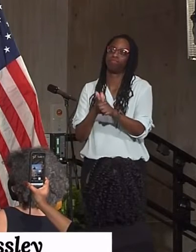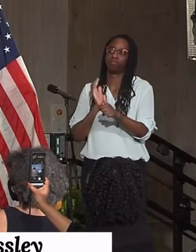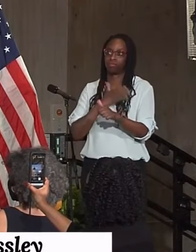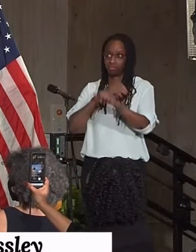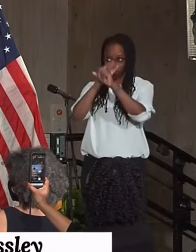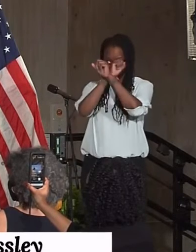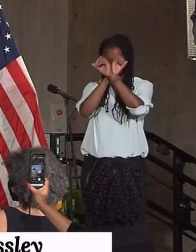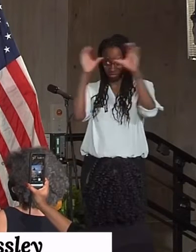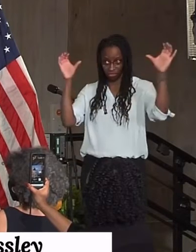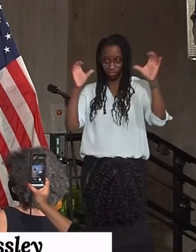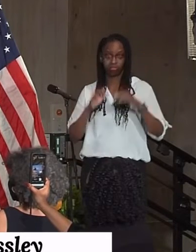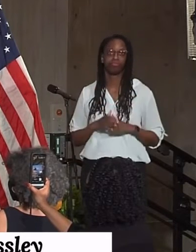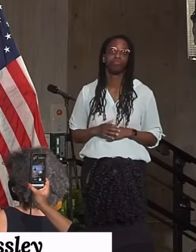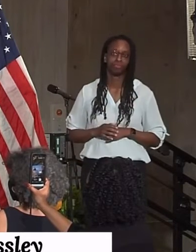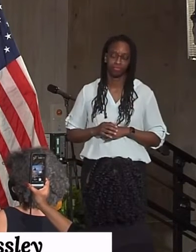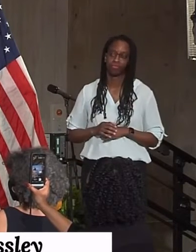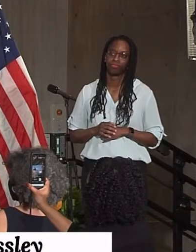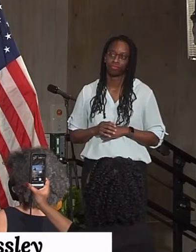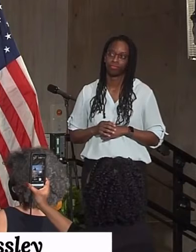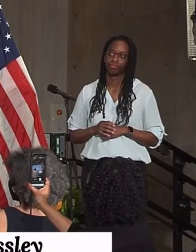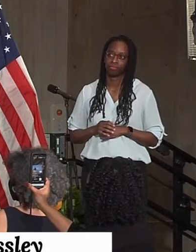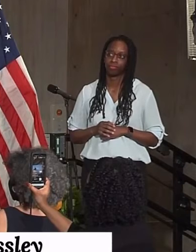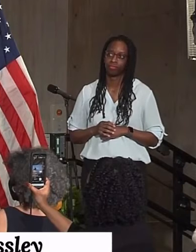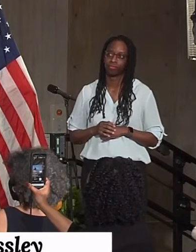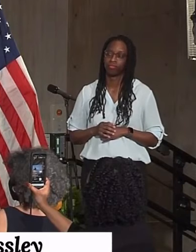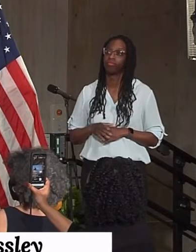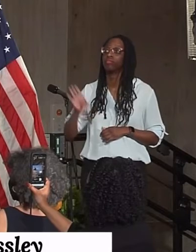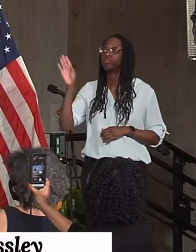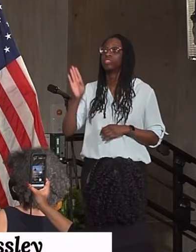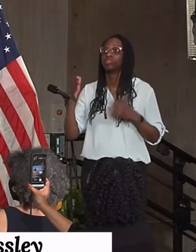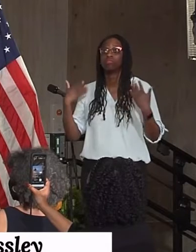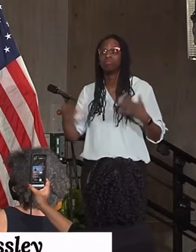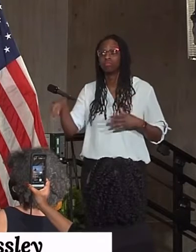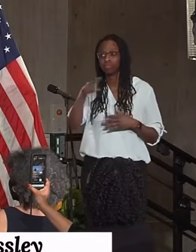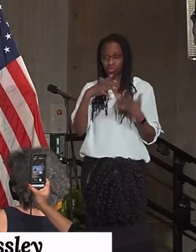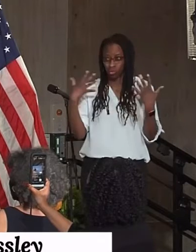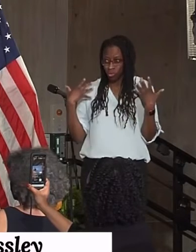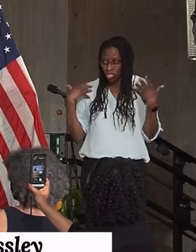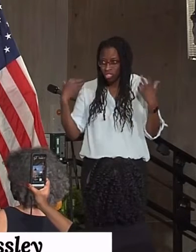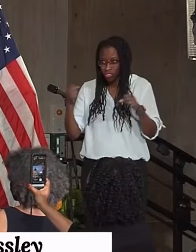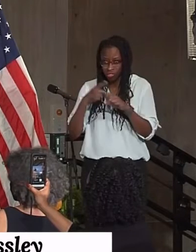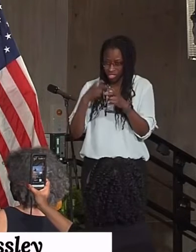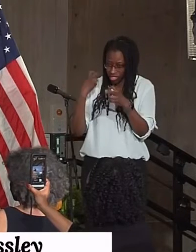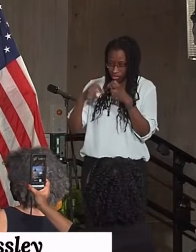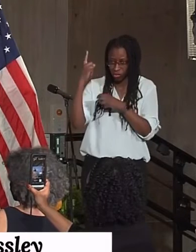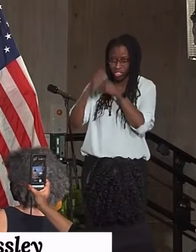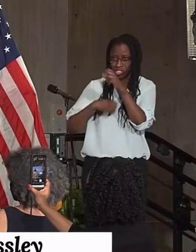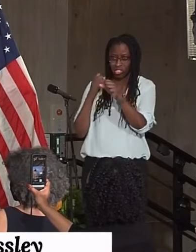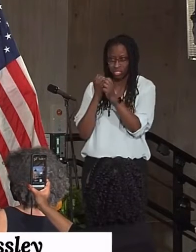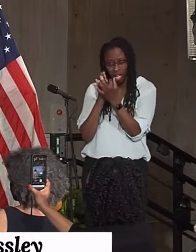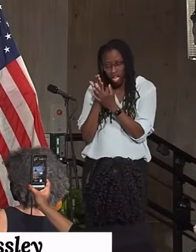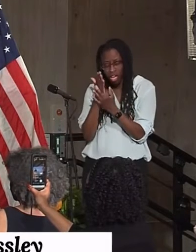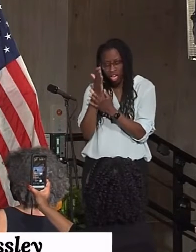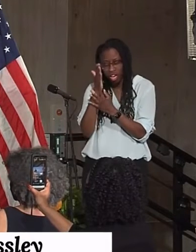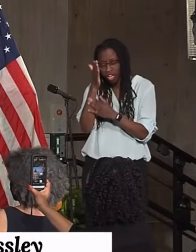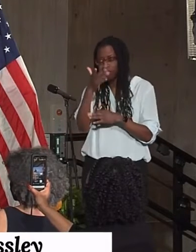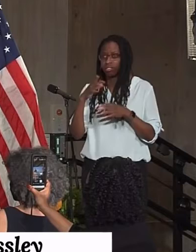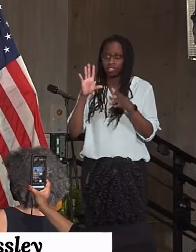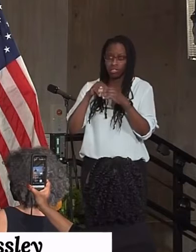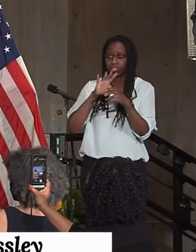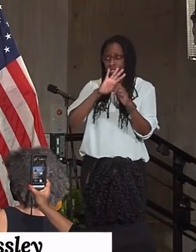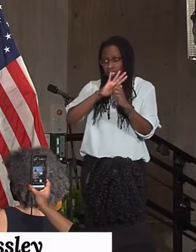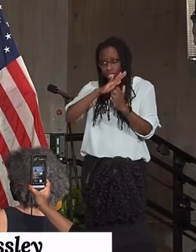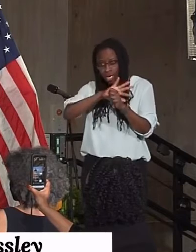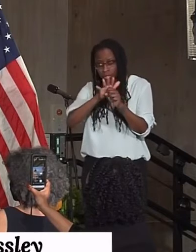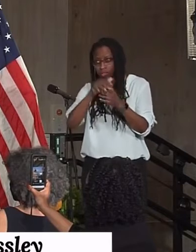that leaves in its wake unprecedented grief and hardship. but also revealed once again